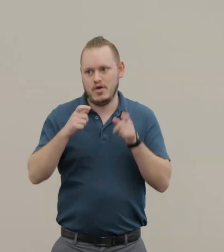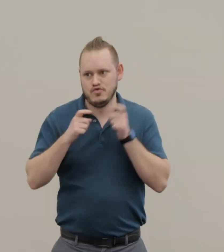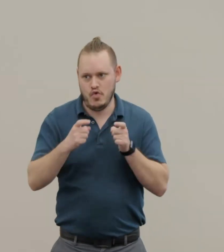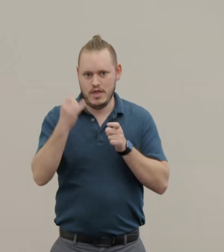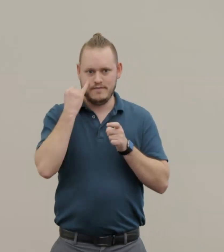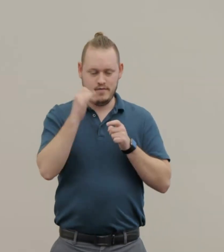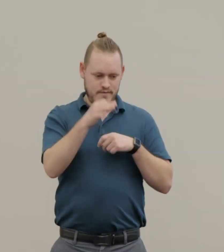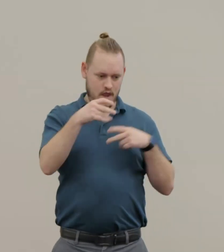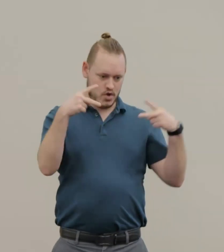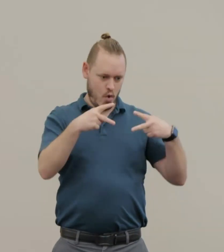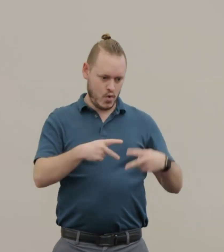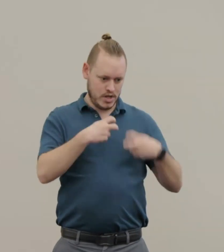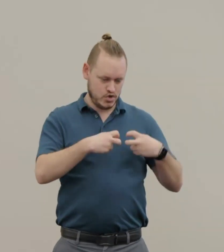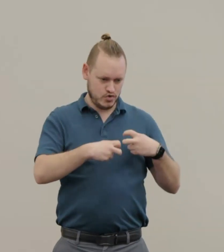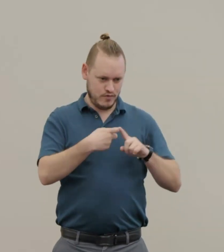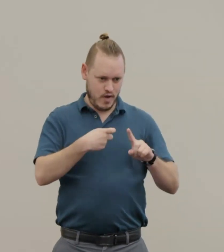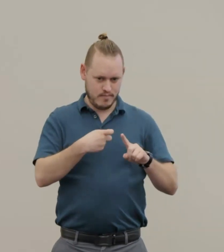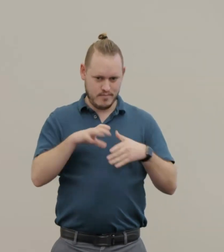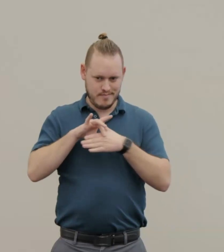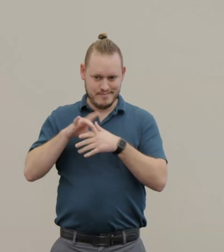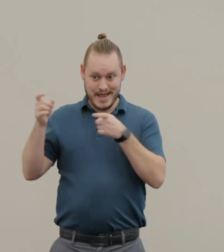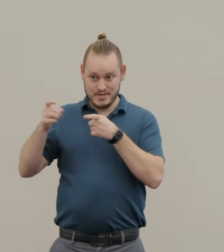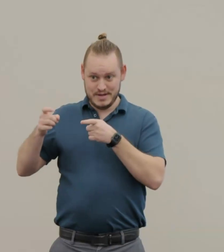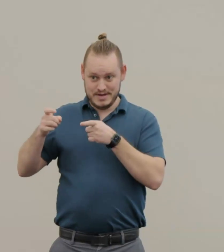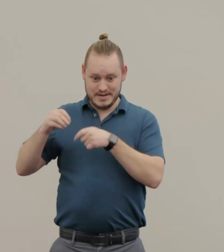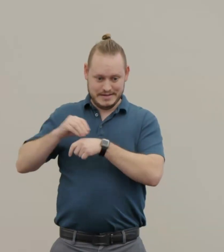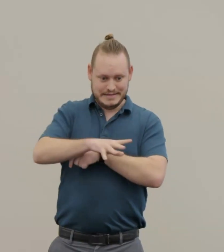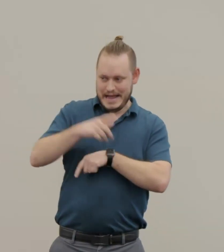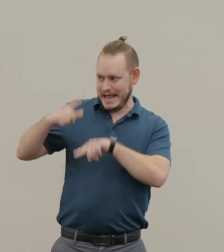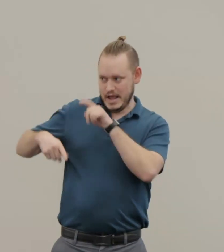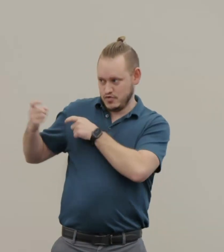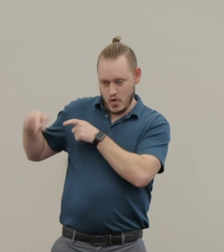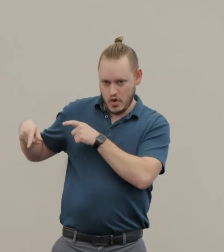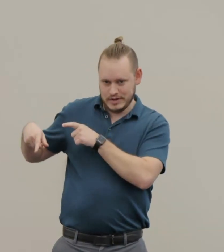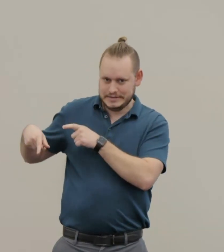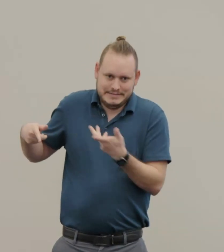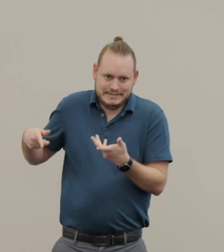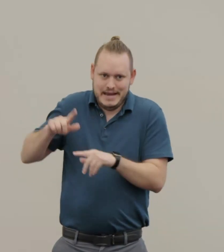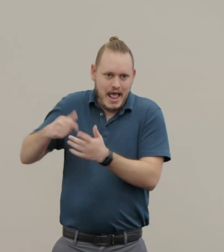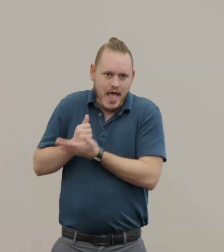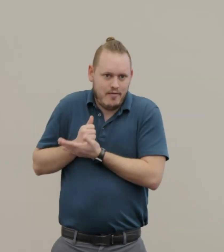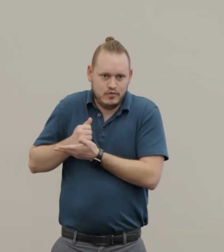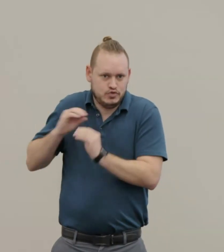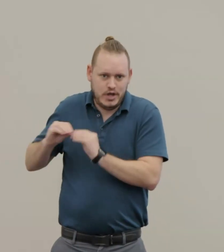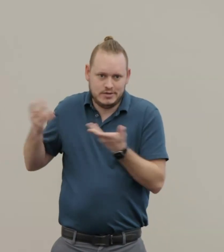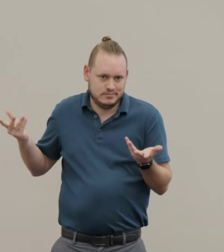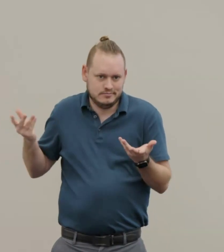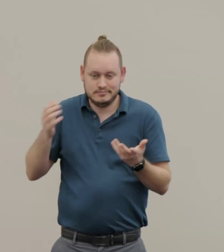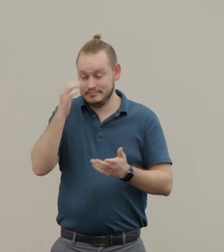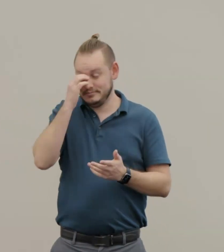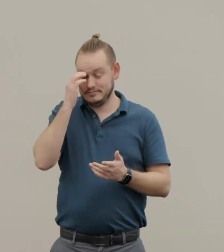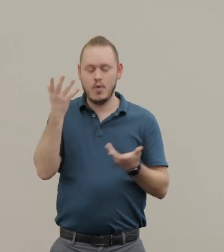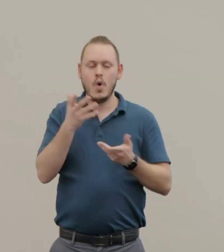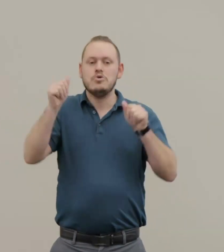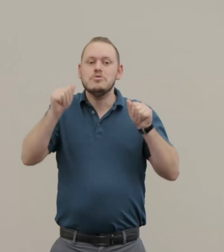finding coding issues that stem from your content management system and that's outside of your control, that's not going to be helpful for you. So